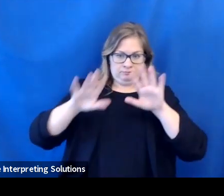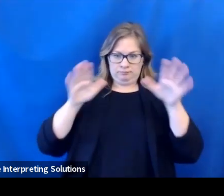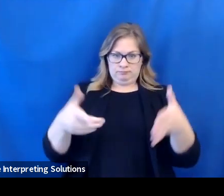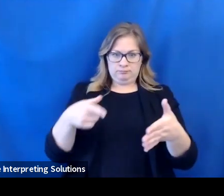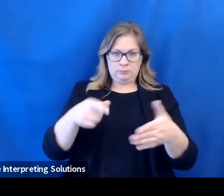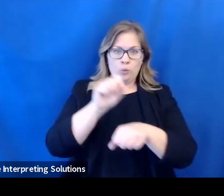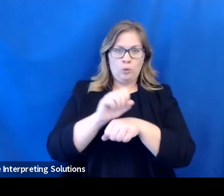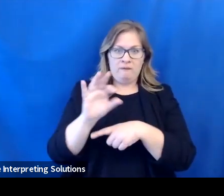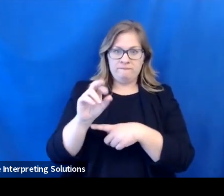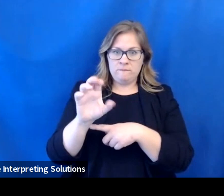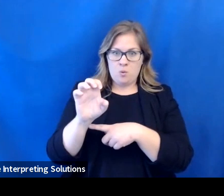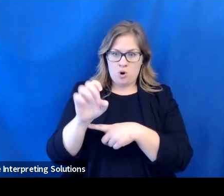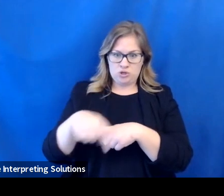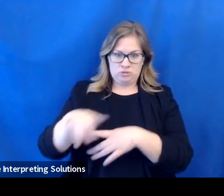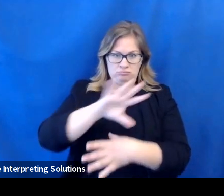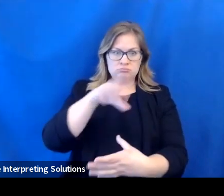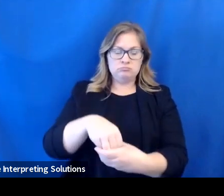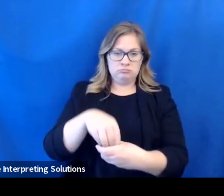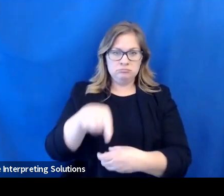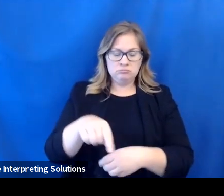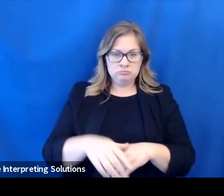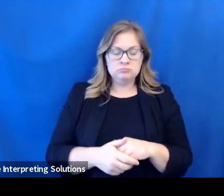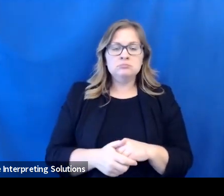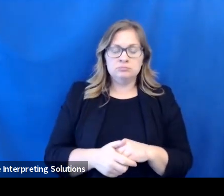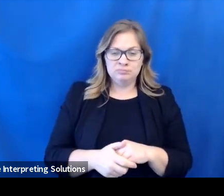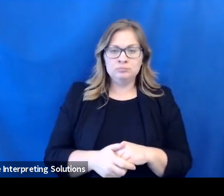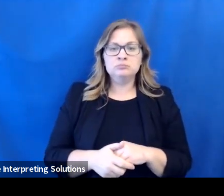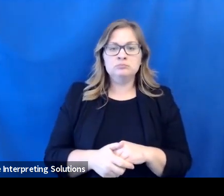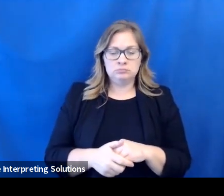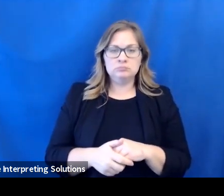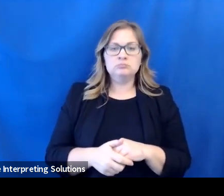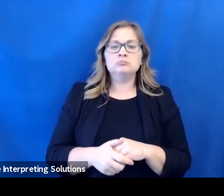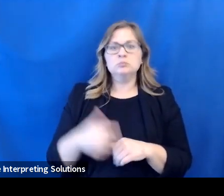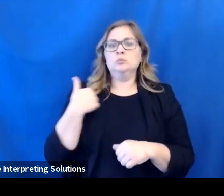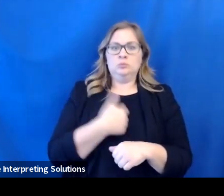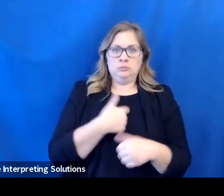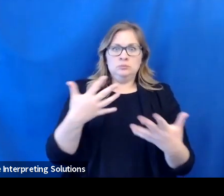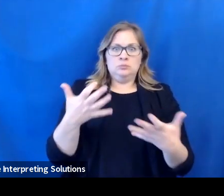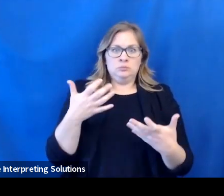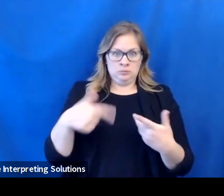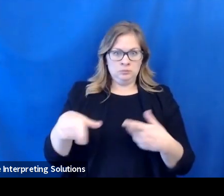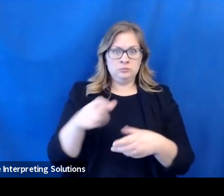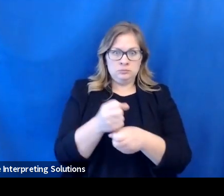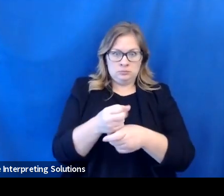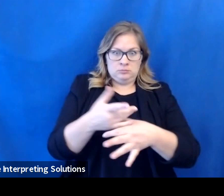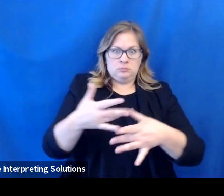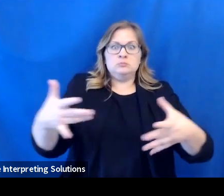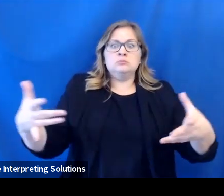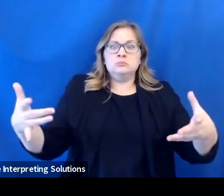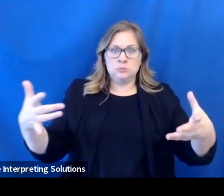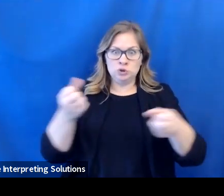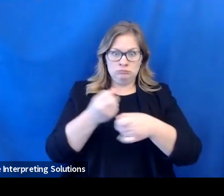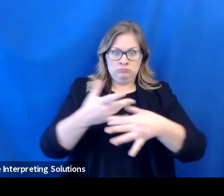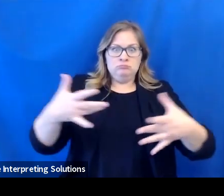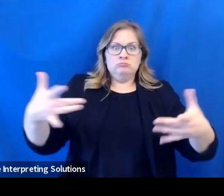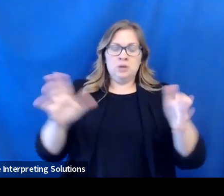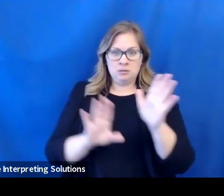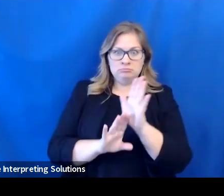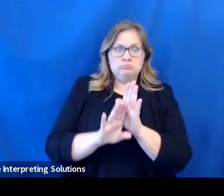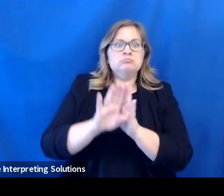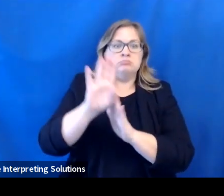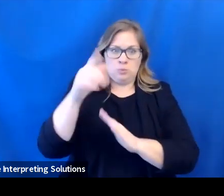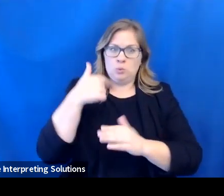added capacity for the surge, it's about the physical sites, the